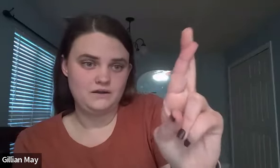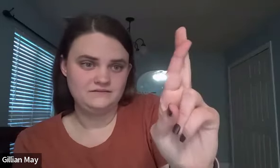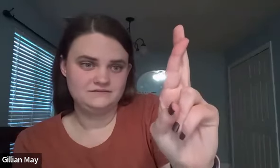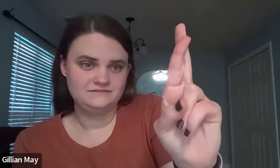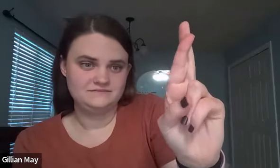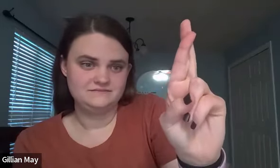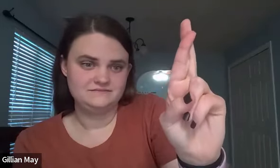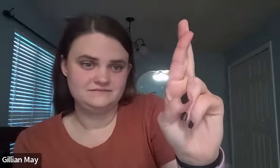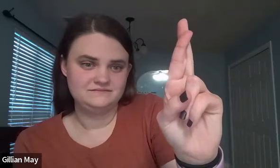R,